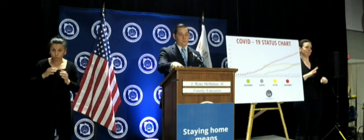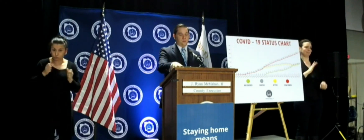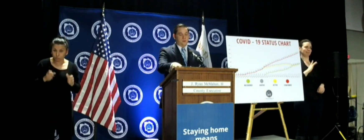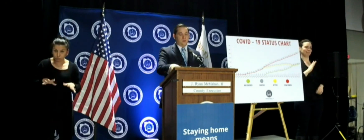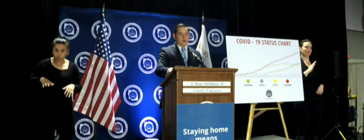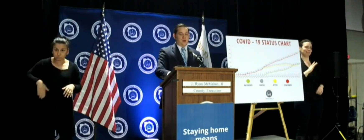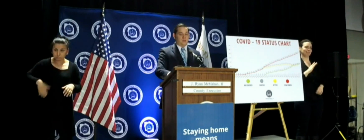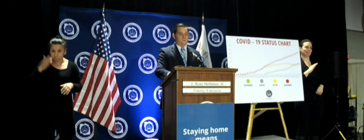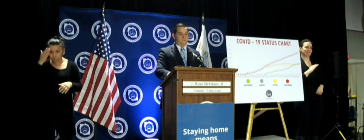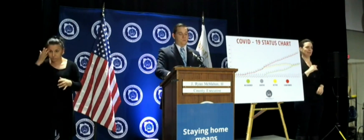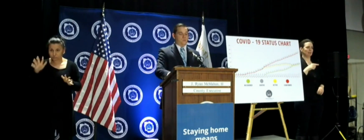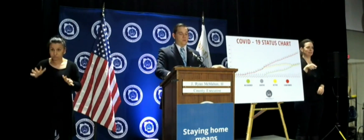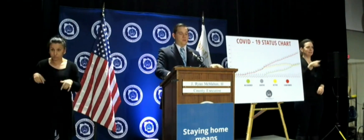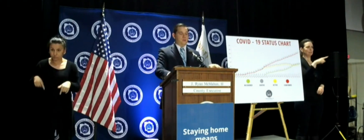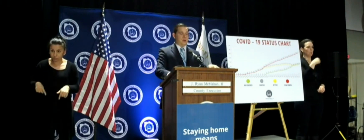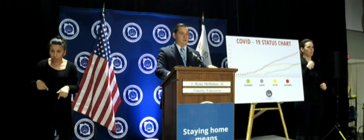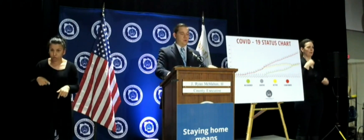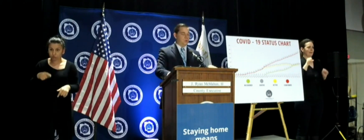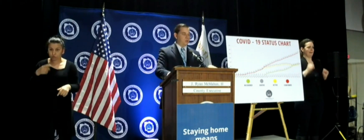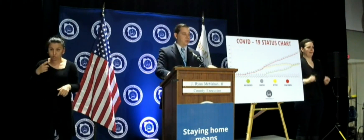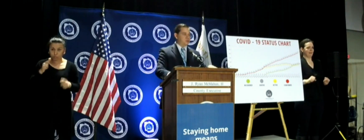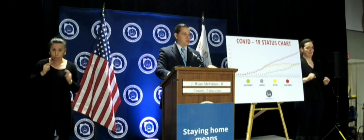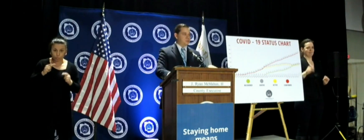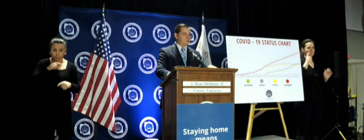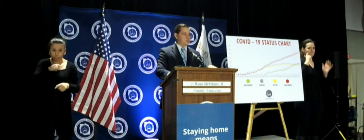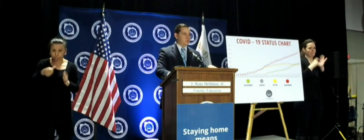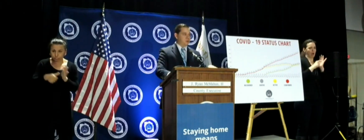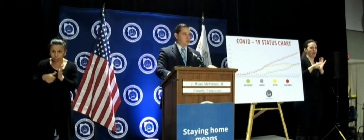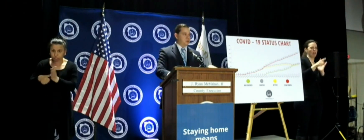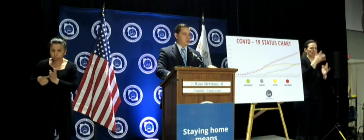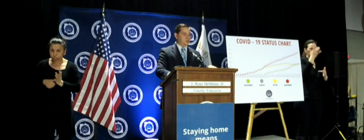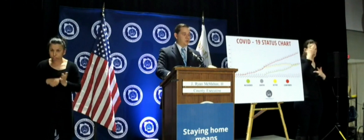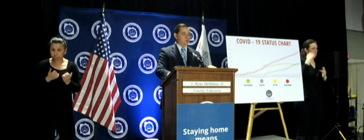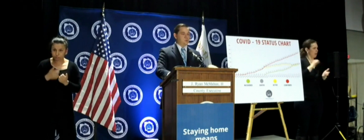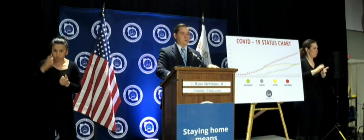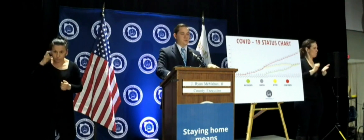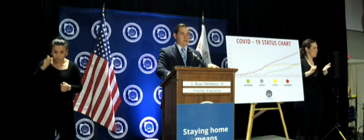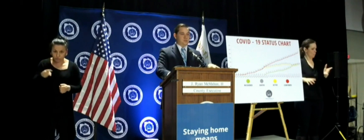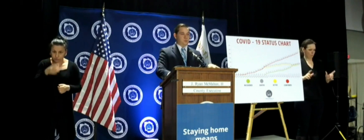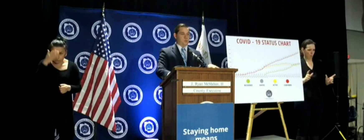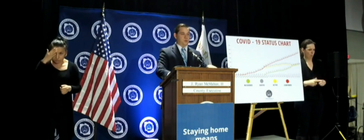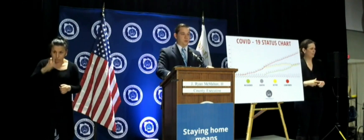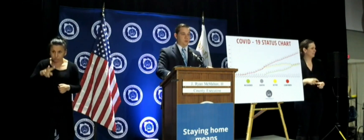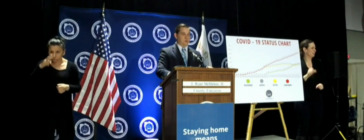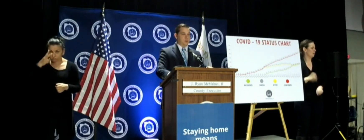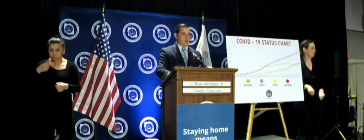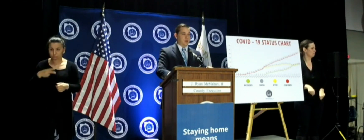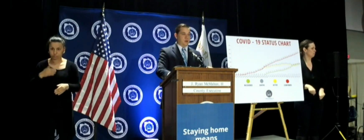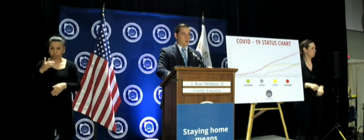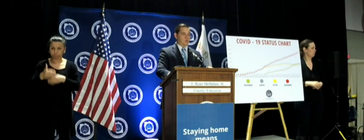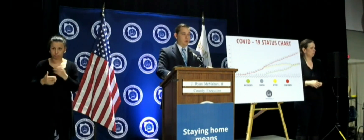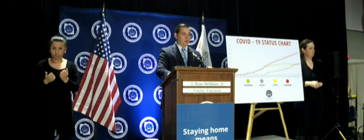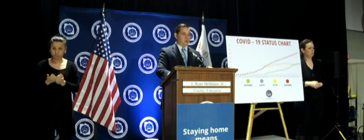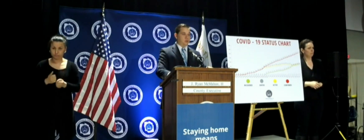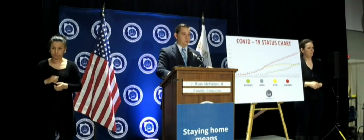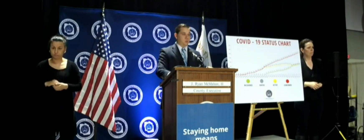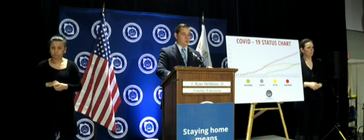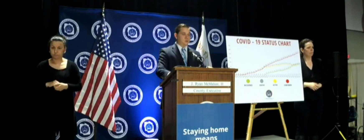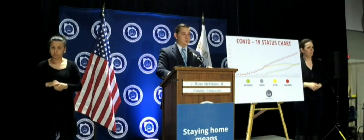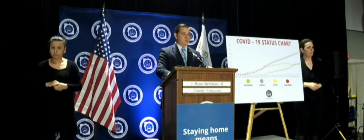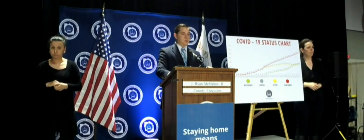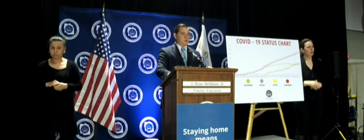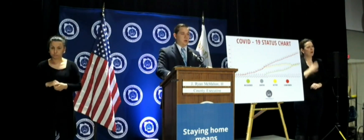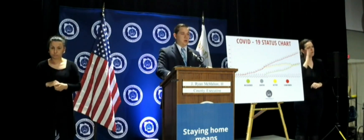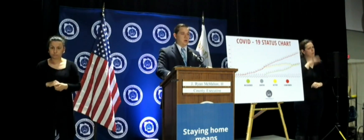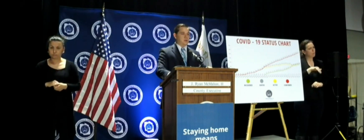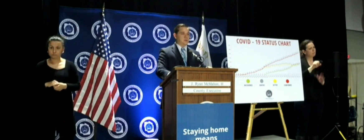there. We have great relationships with some of the larger nursing homes. We know the state's been working with one of the larger